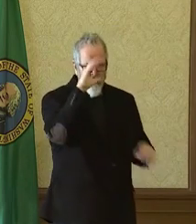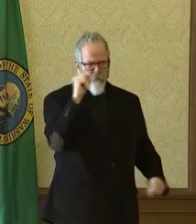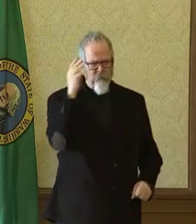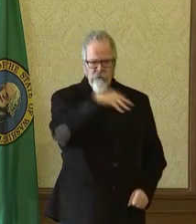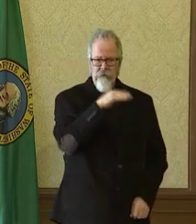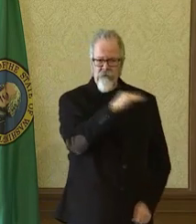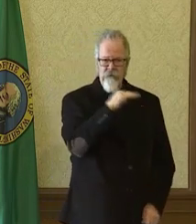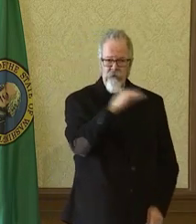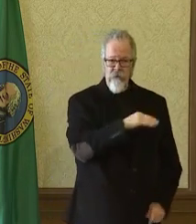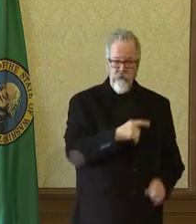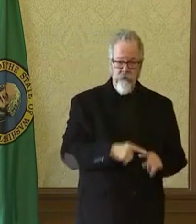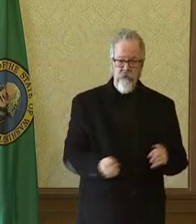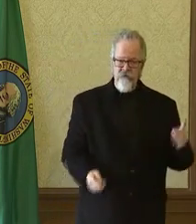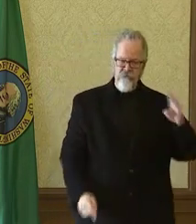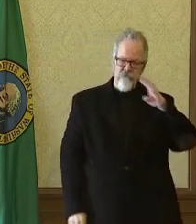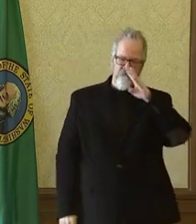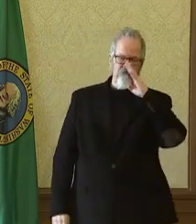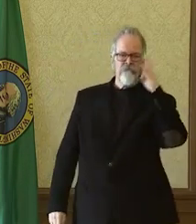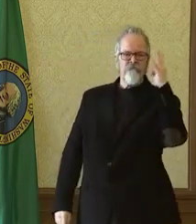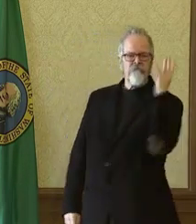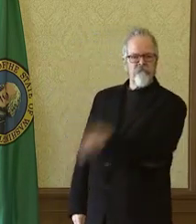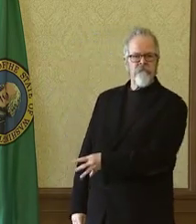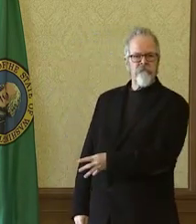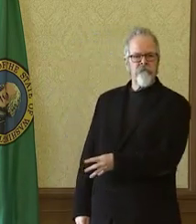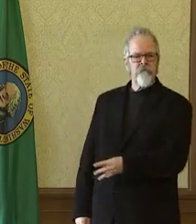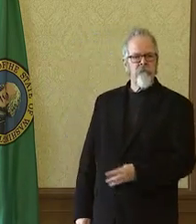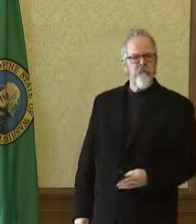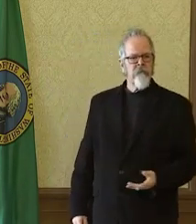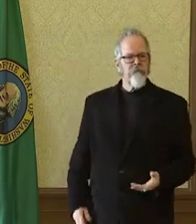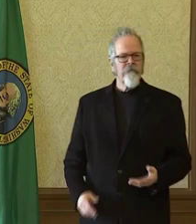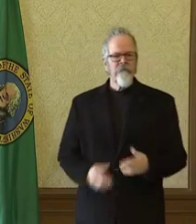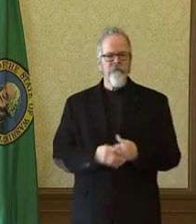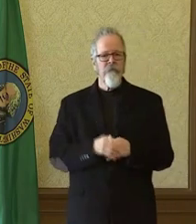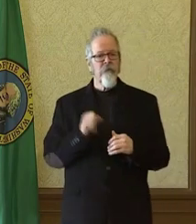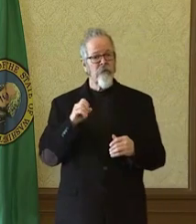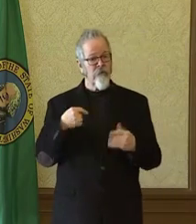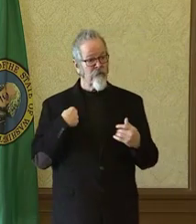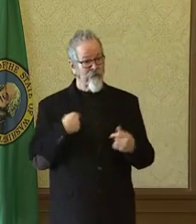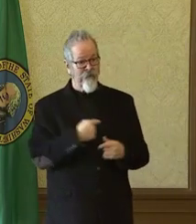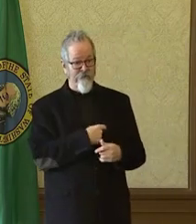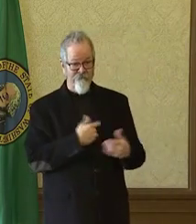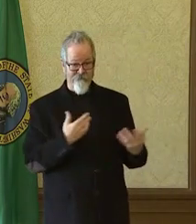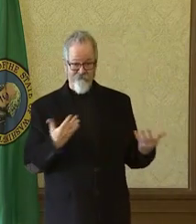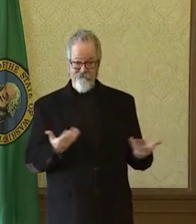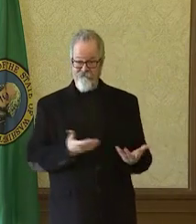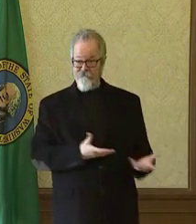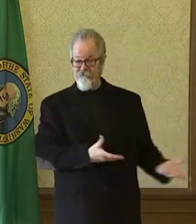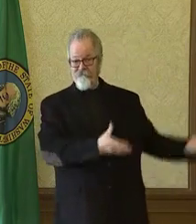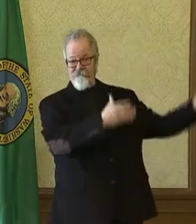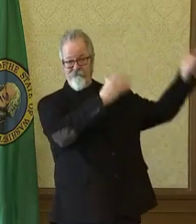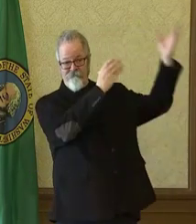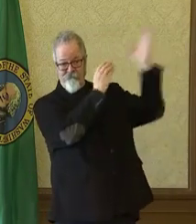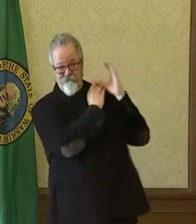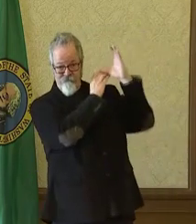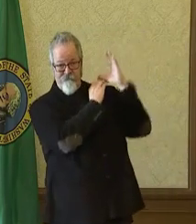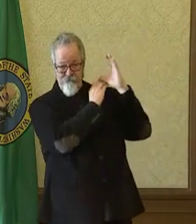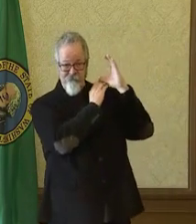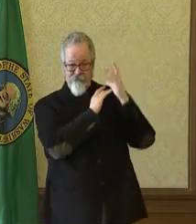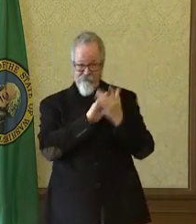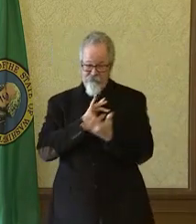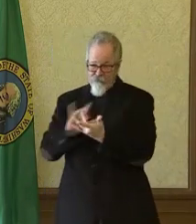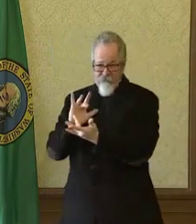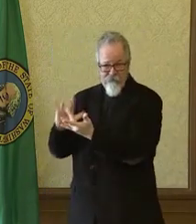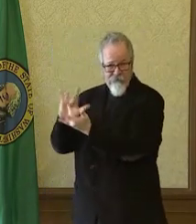contacting companies or looking for companies that might be able to manufacture these kits as well. But the federal government has much